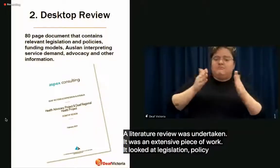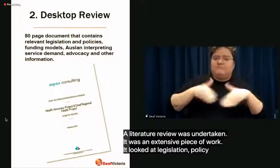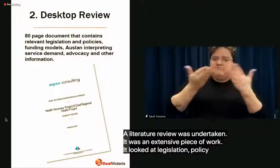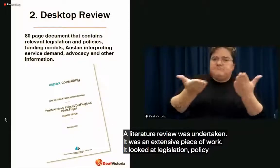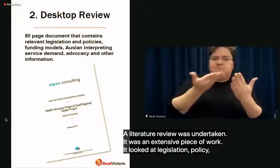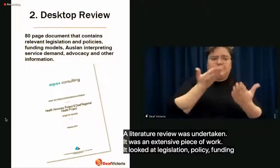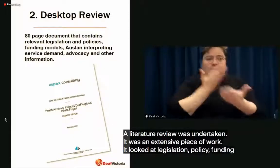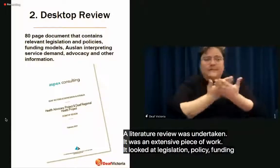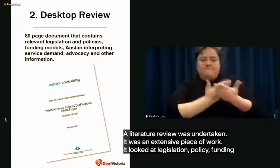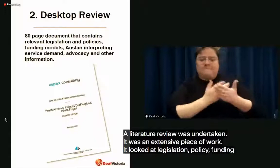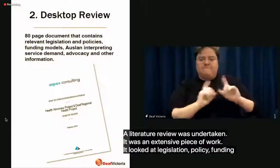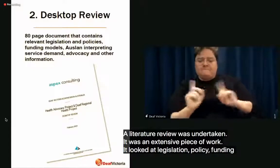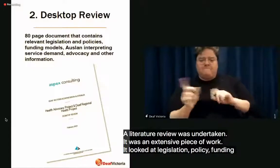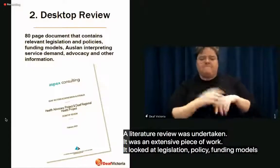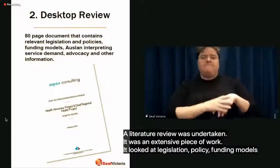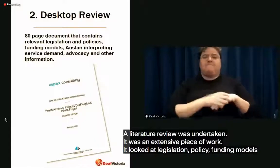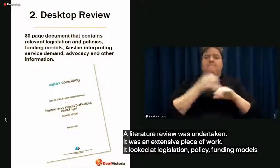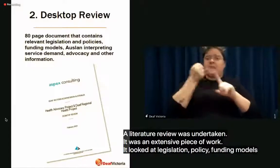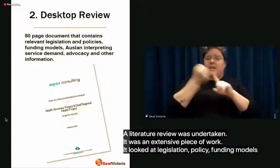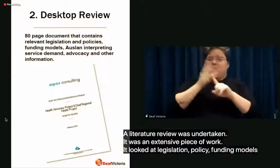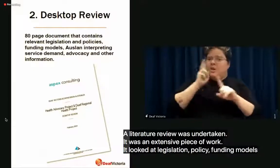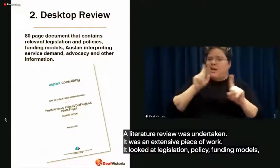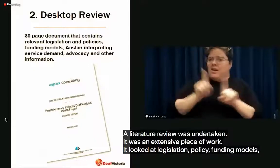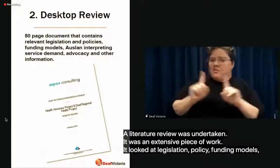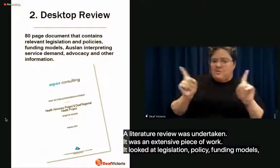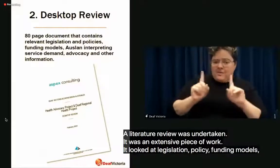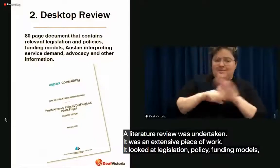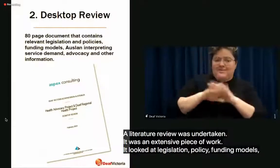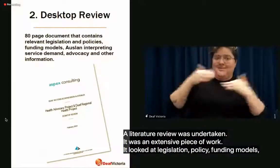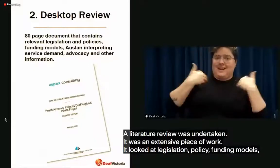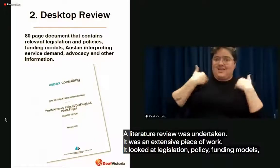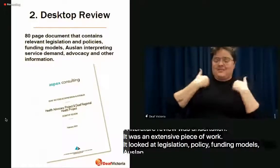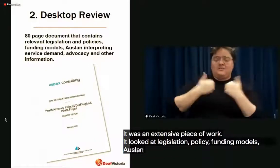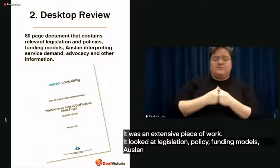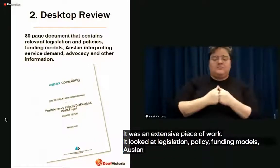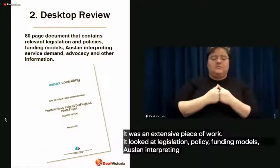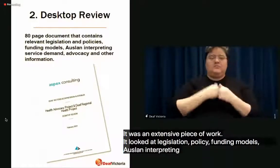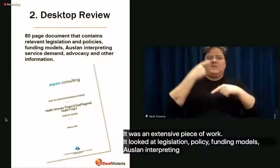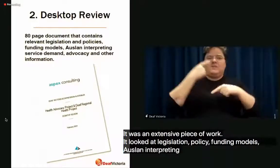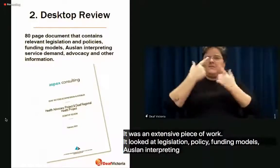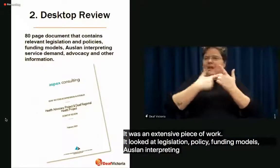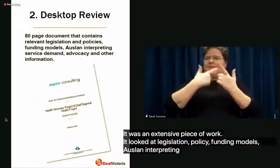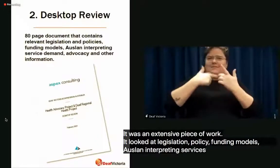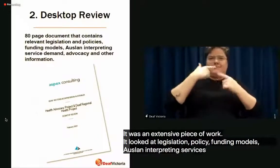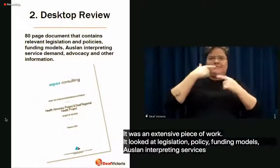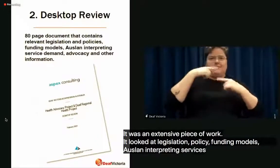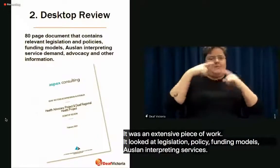Australian interpreting services, demand, advocacy, the health